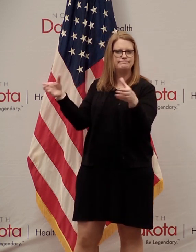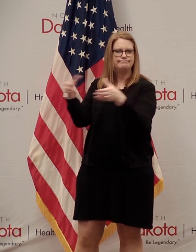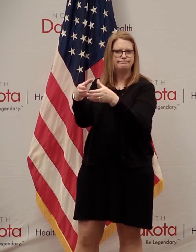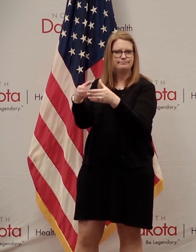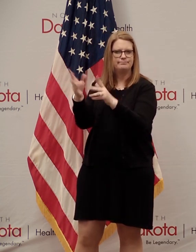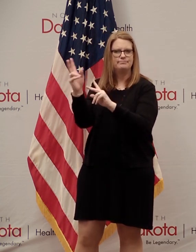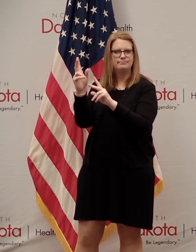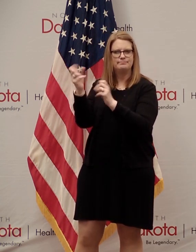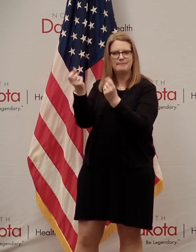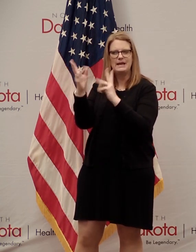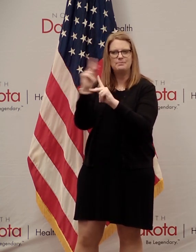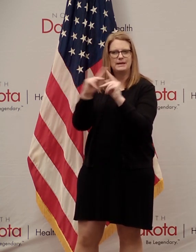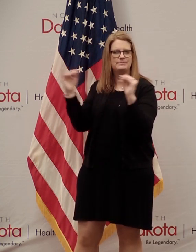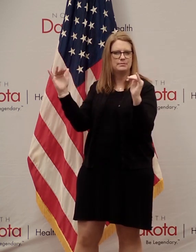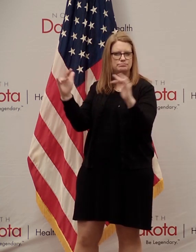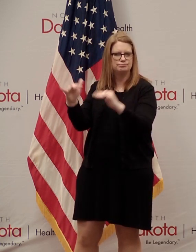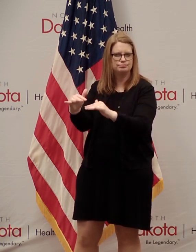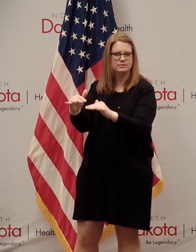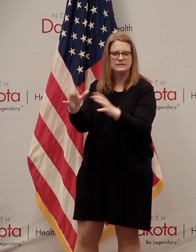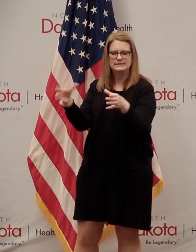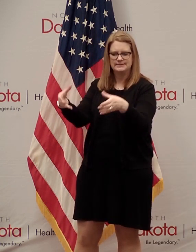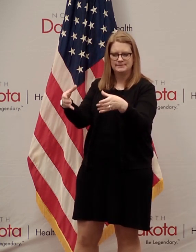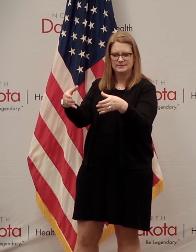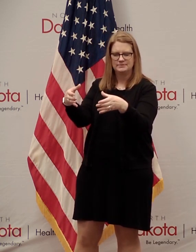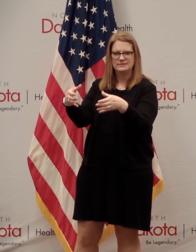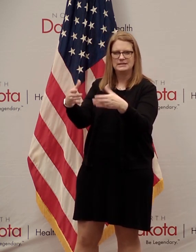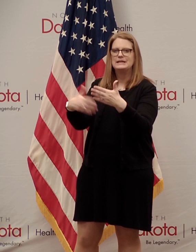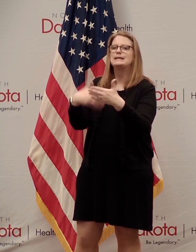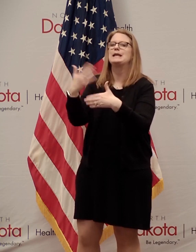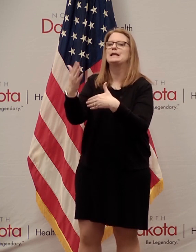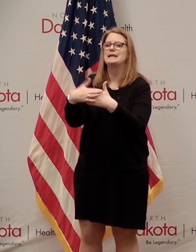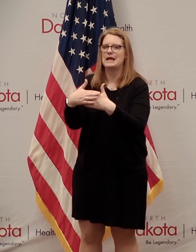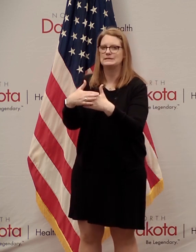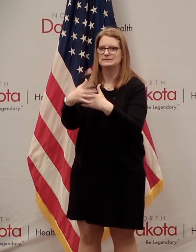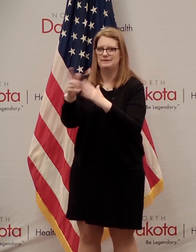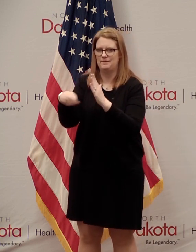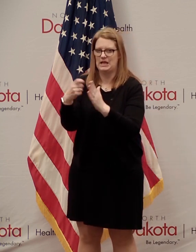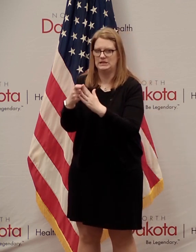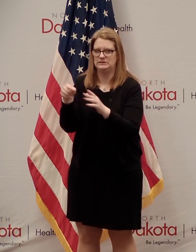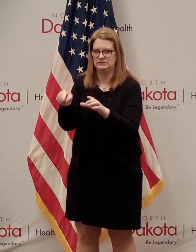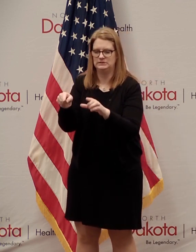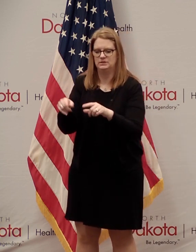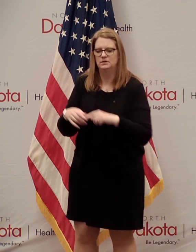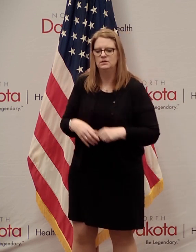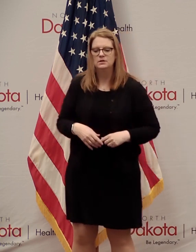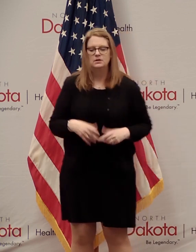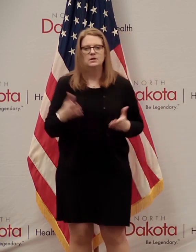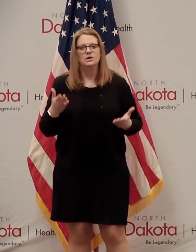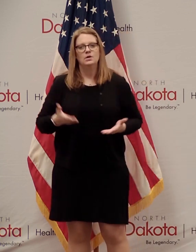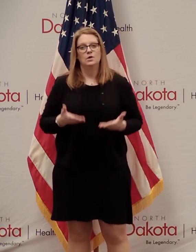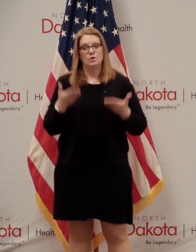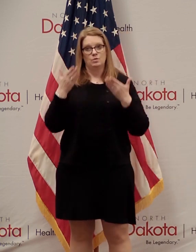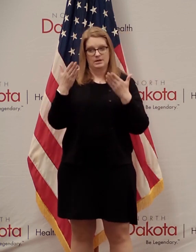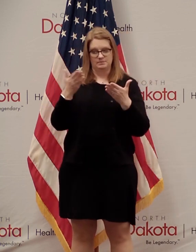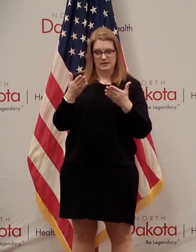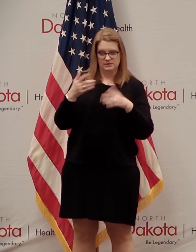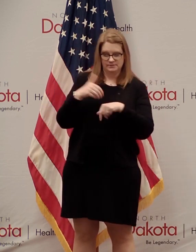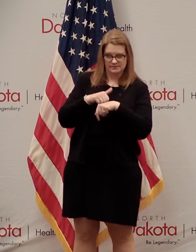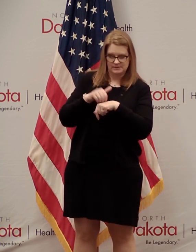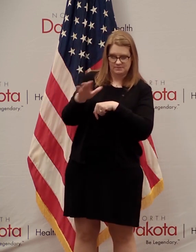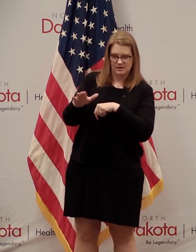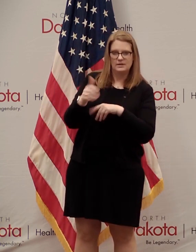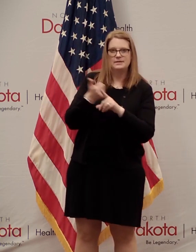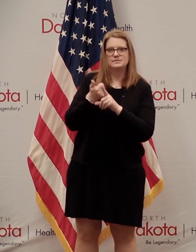congregatory places. Those businesses will be addressed in the next immediate phase. After these recommendations are submitted, they will be